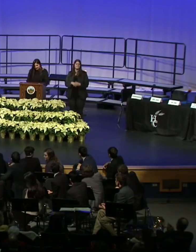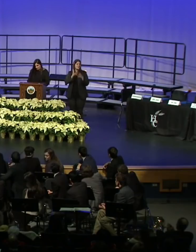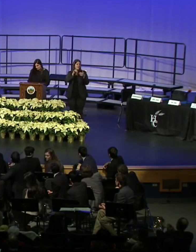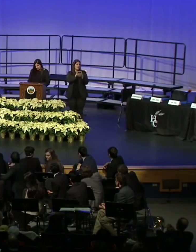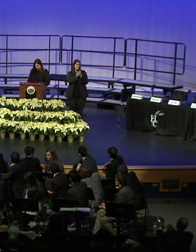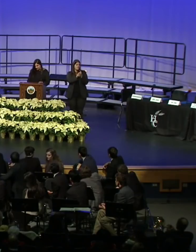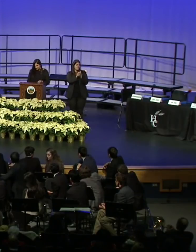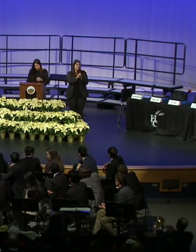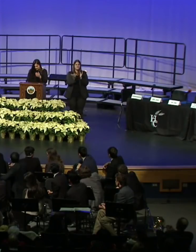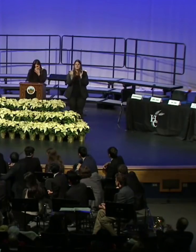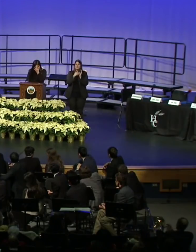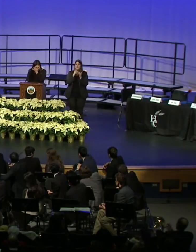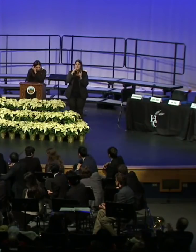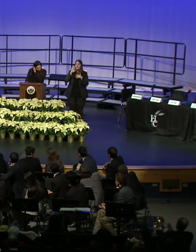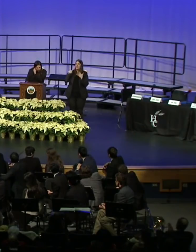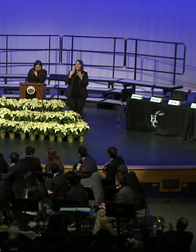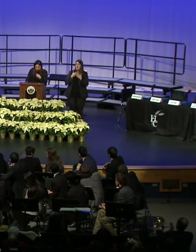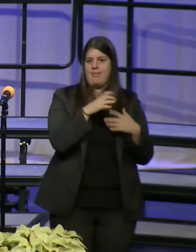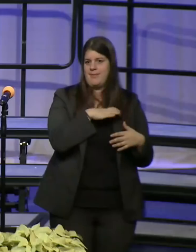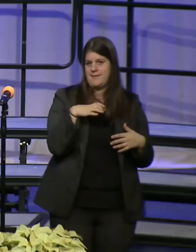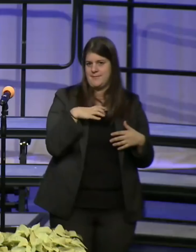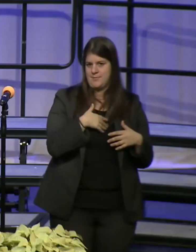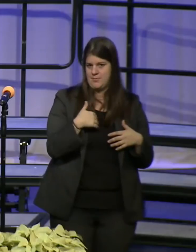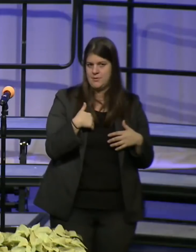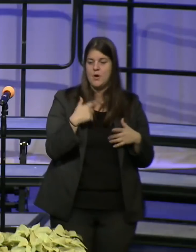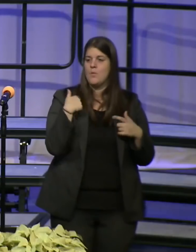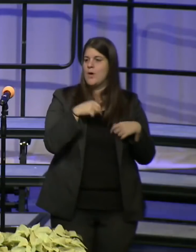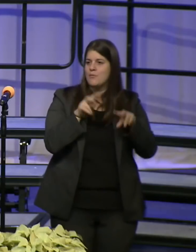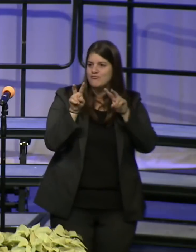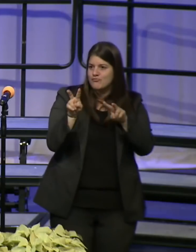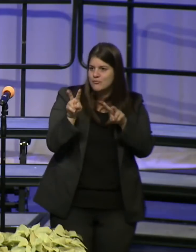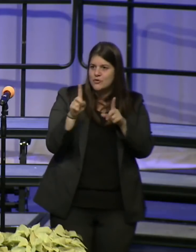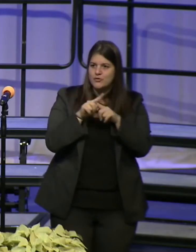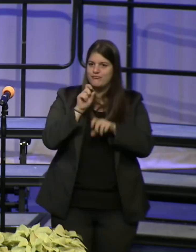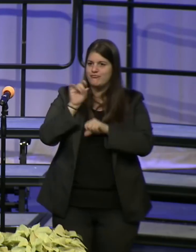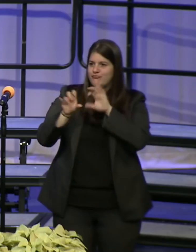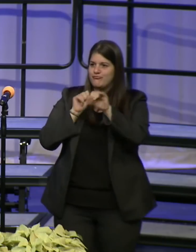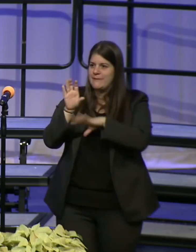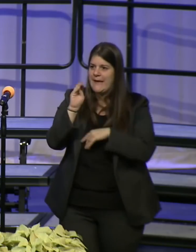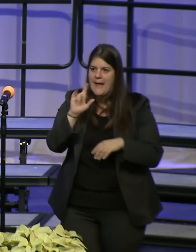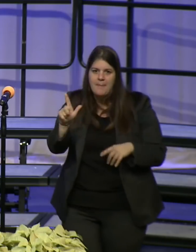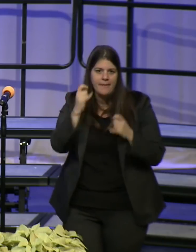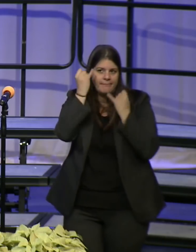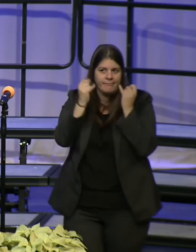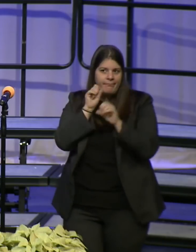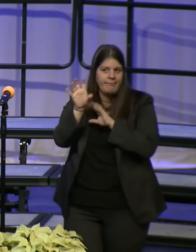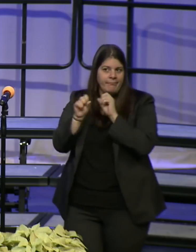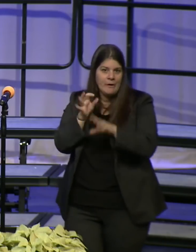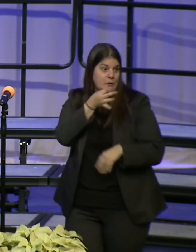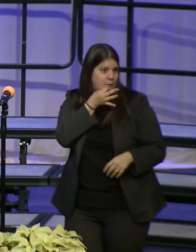Congratulations again to all of our council members. We look forward to bombarding you with emails in the near future.